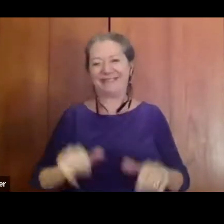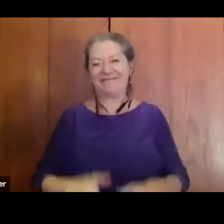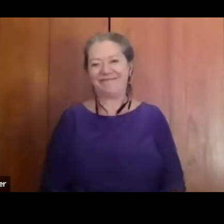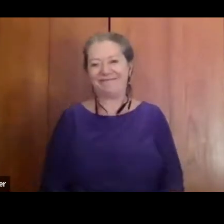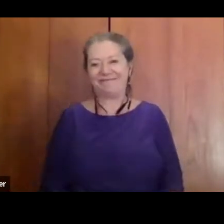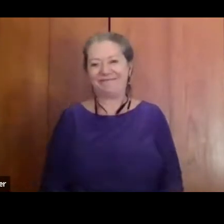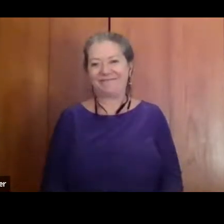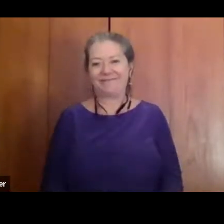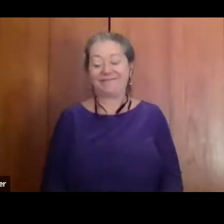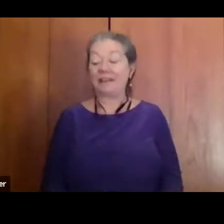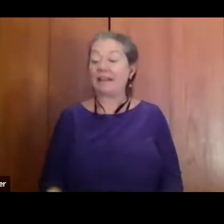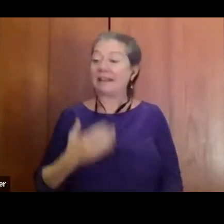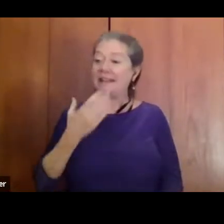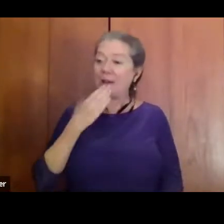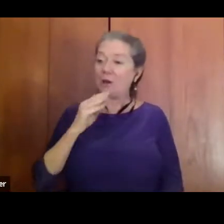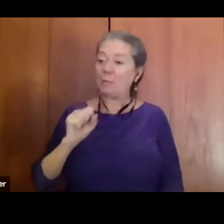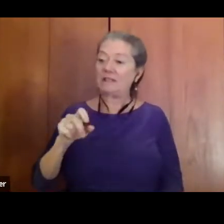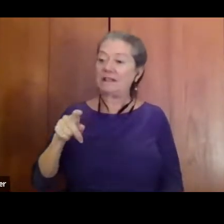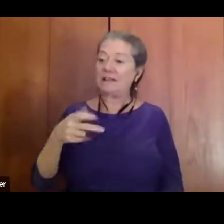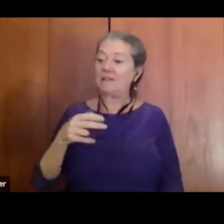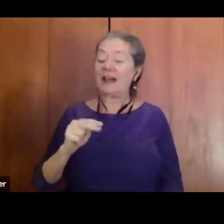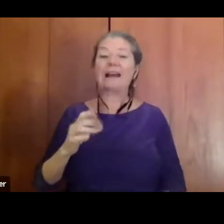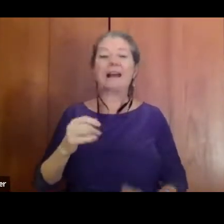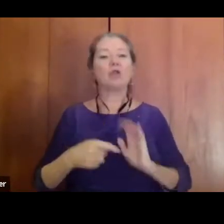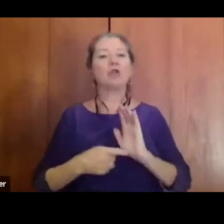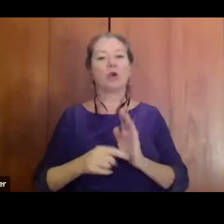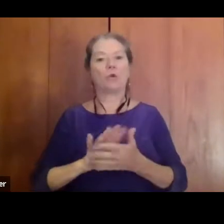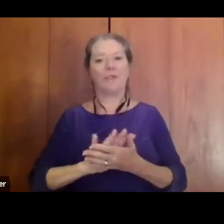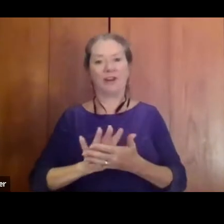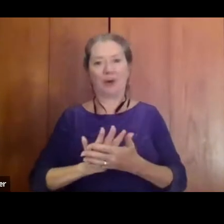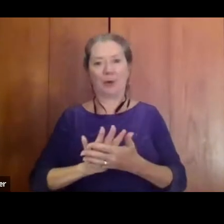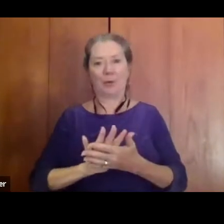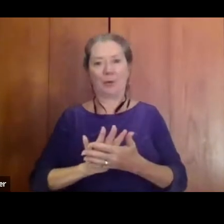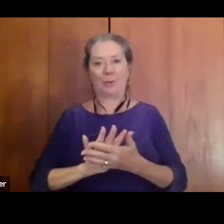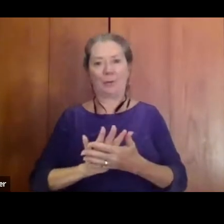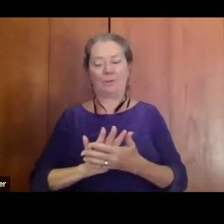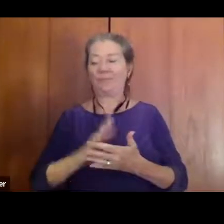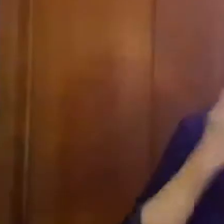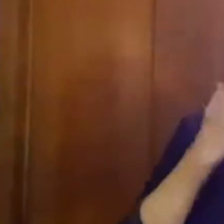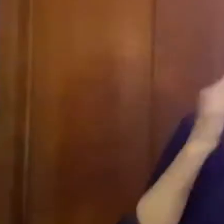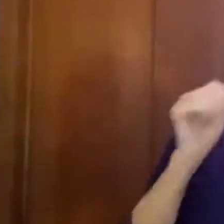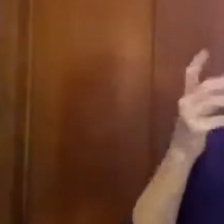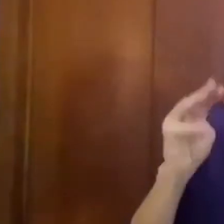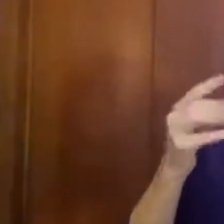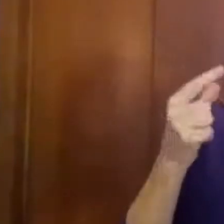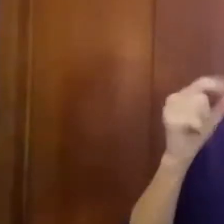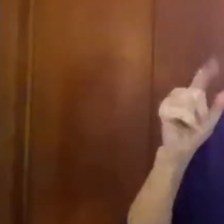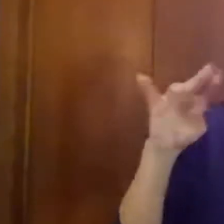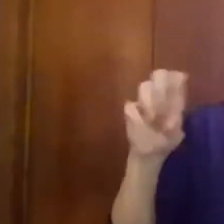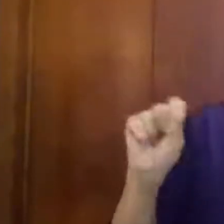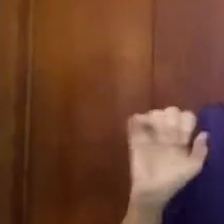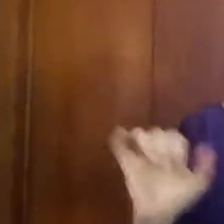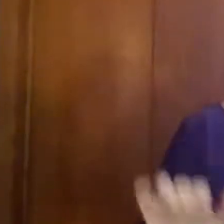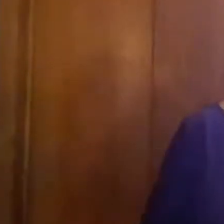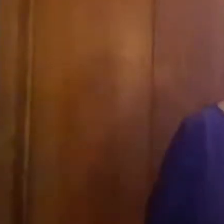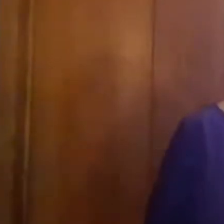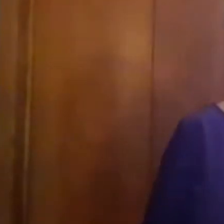Thank you, Ms. Fan. Now we will show a video. Thank you, Admiral Glenis, as well.